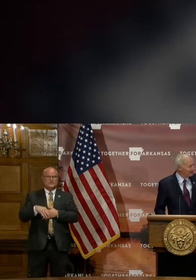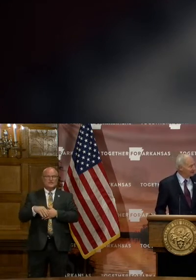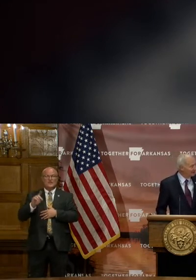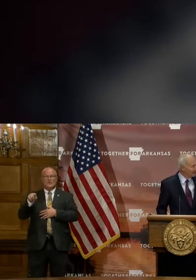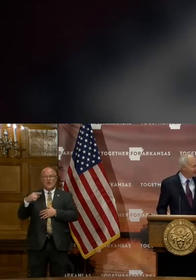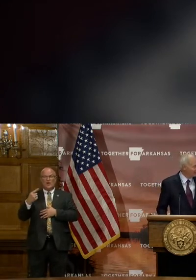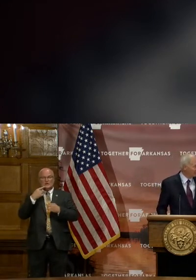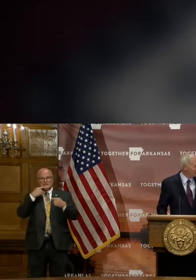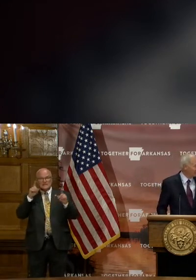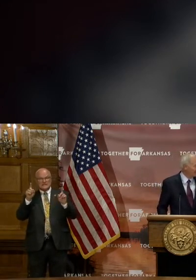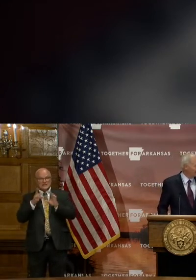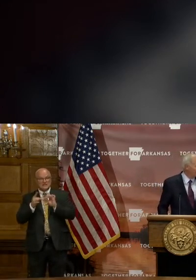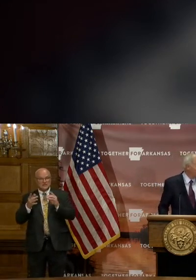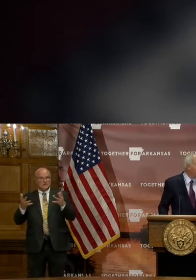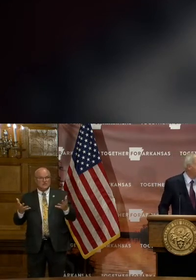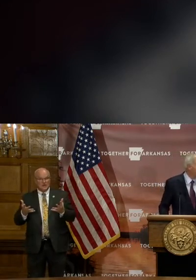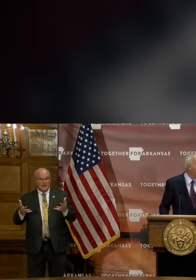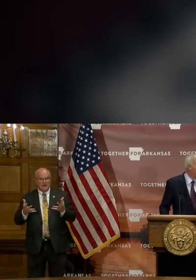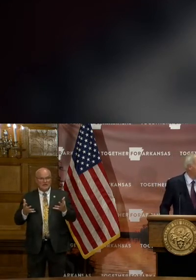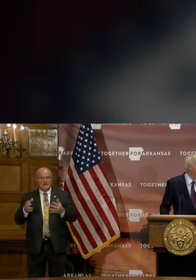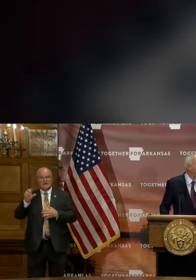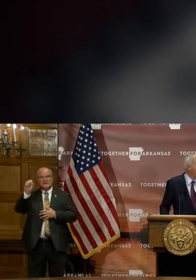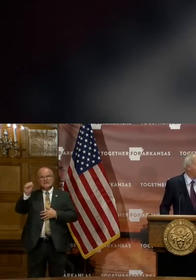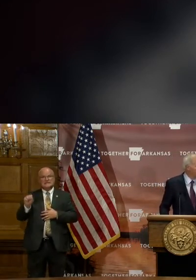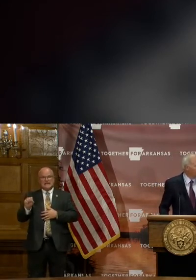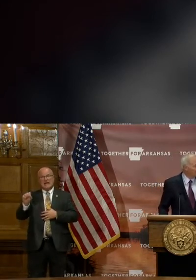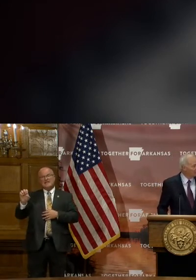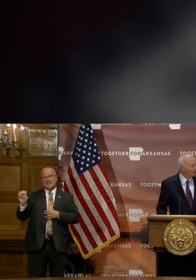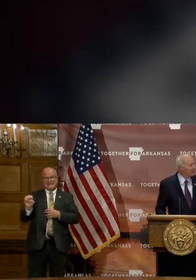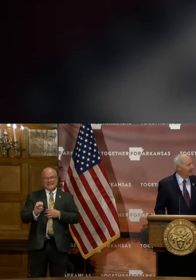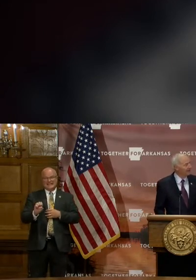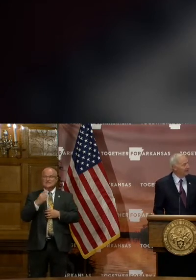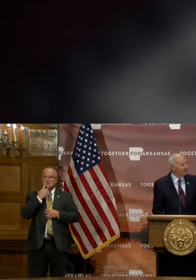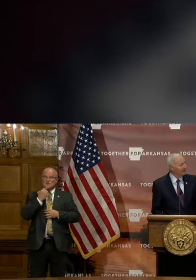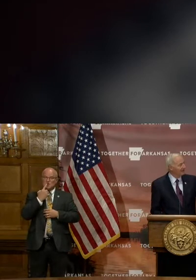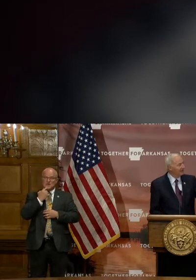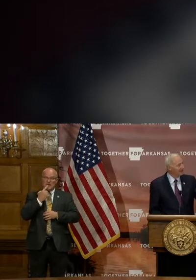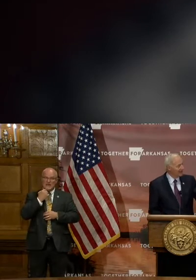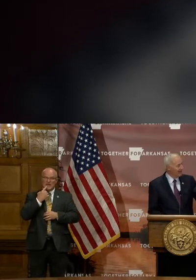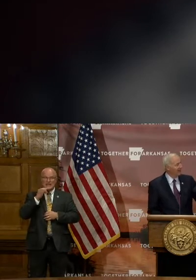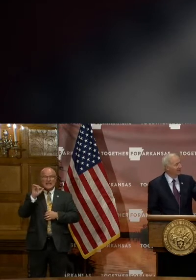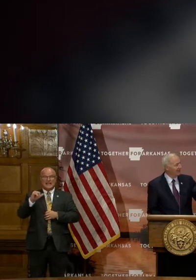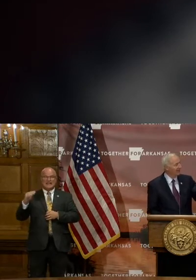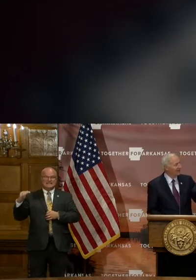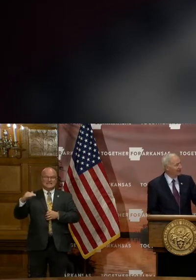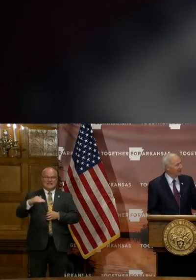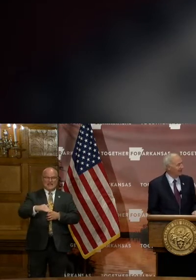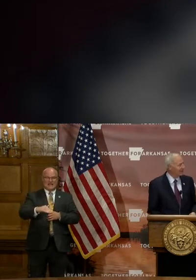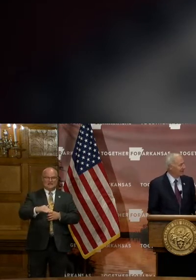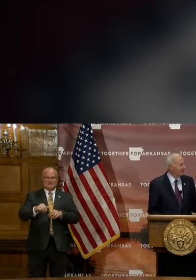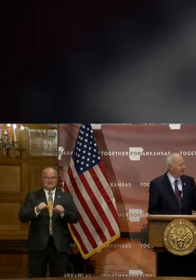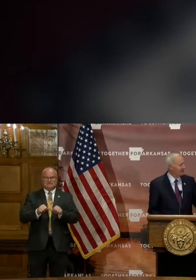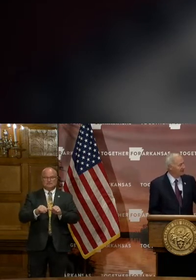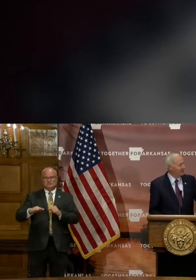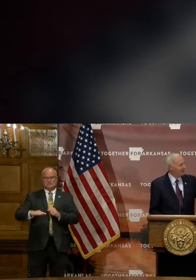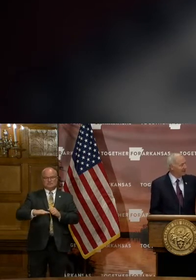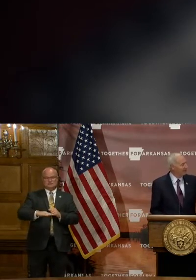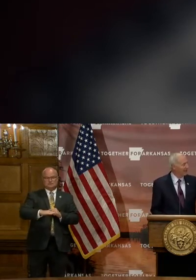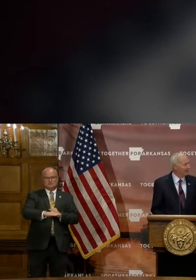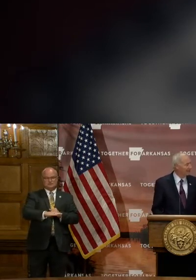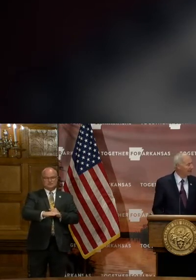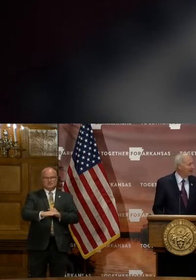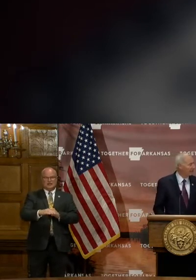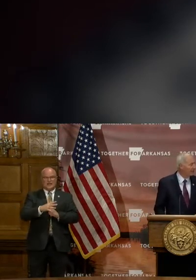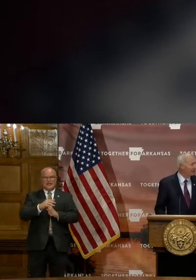The only success story there is the Southeast, the red, that is down and is staying down.